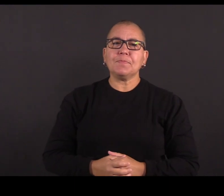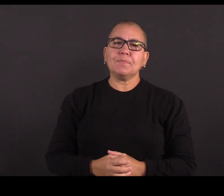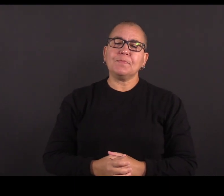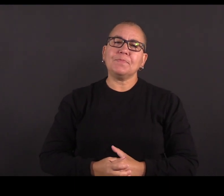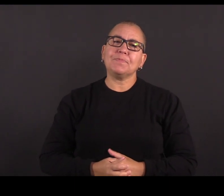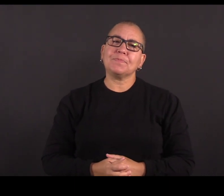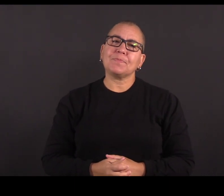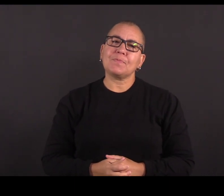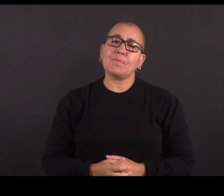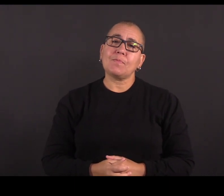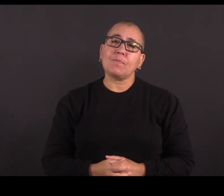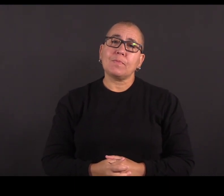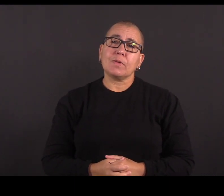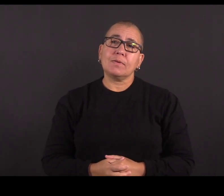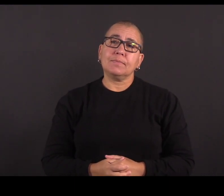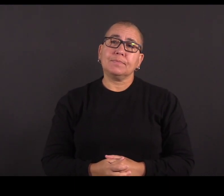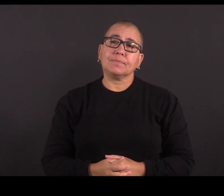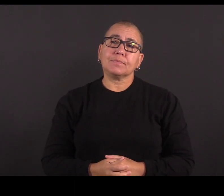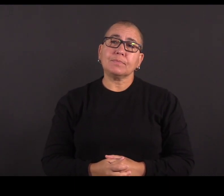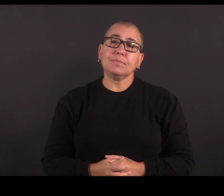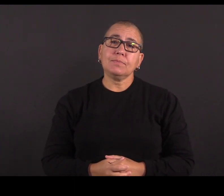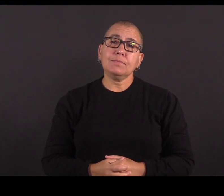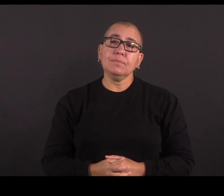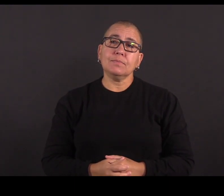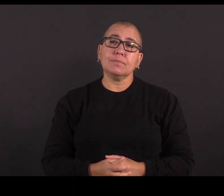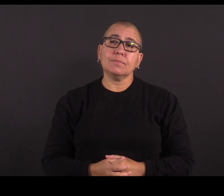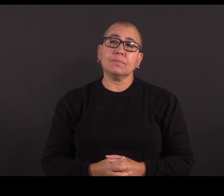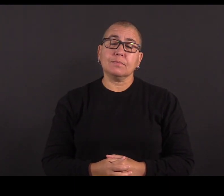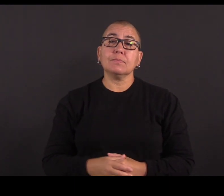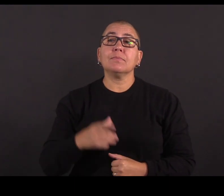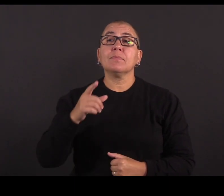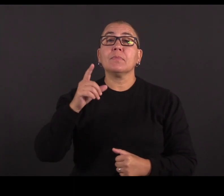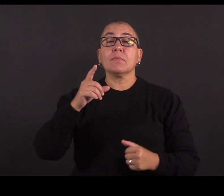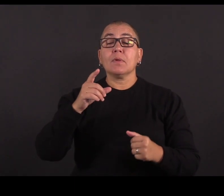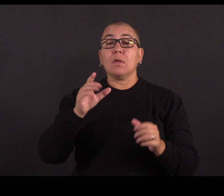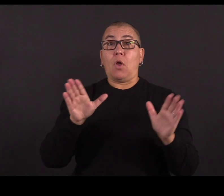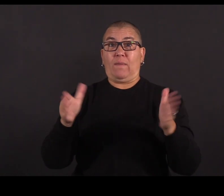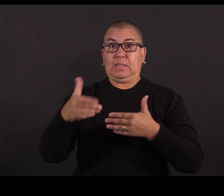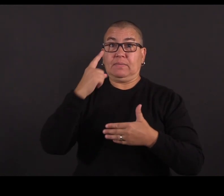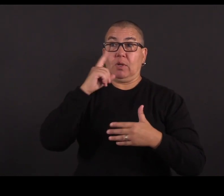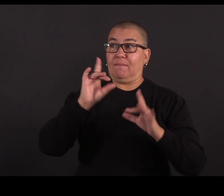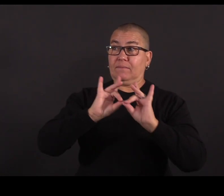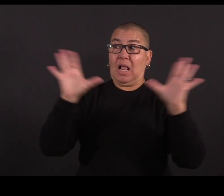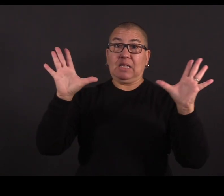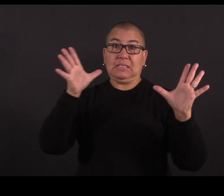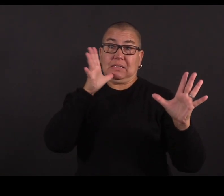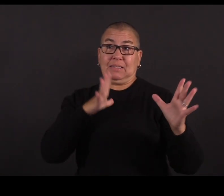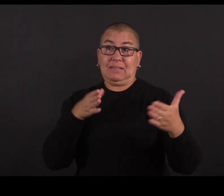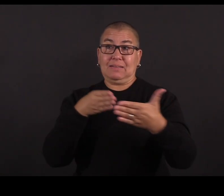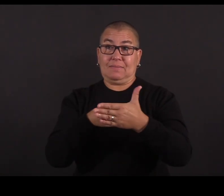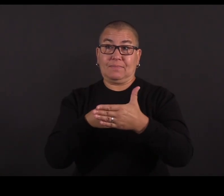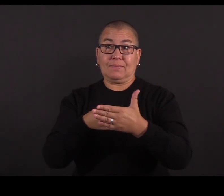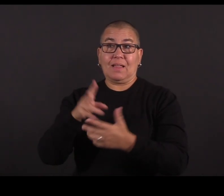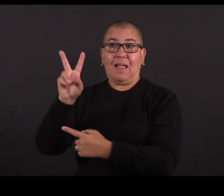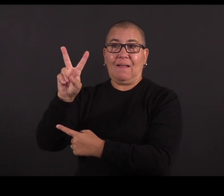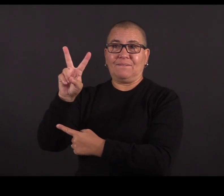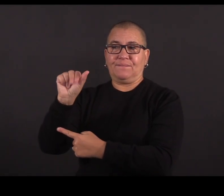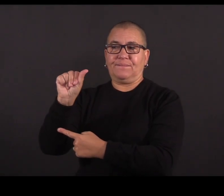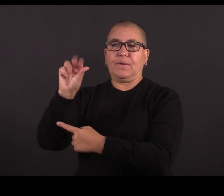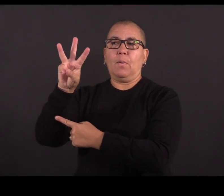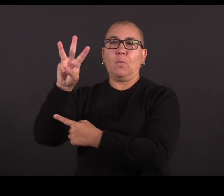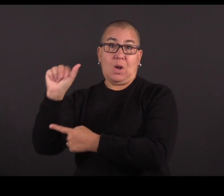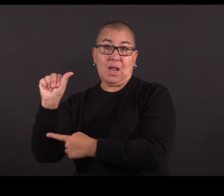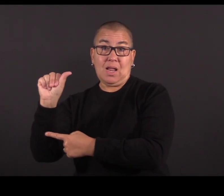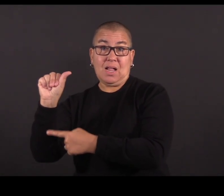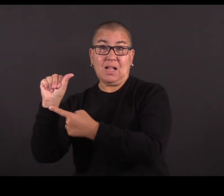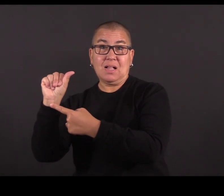the Office on Violence Against Women through the Violence Against Women Act, VAWA funding, and